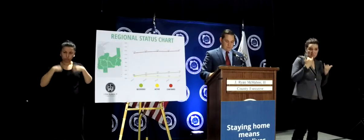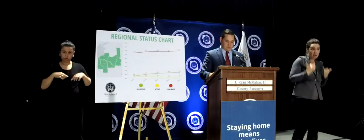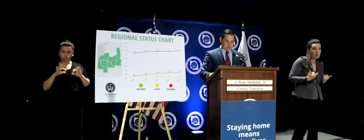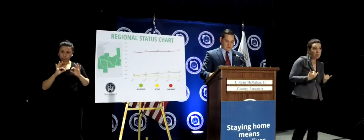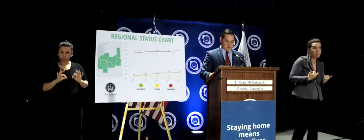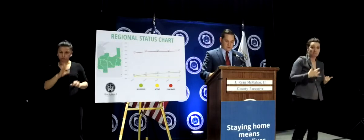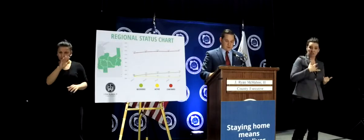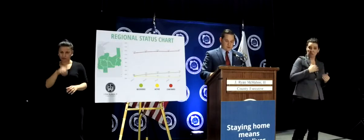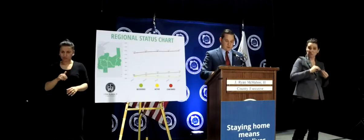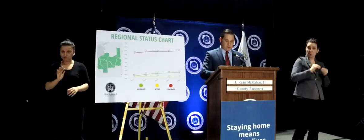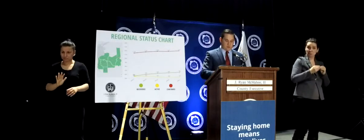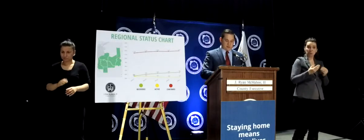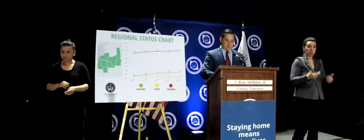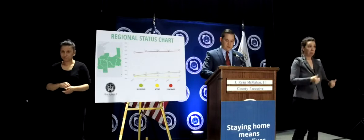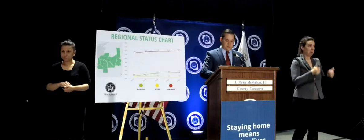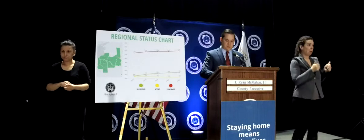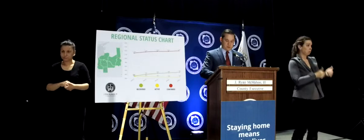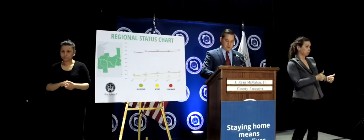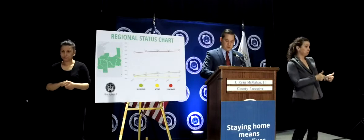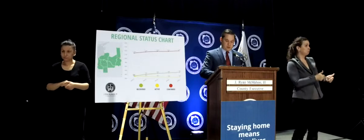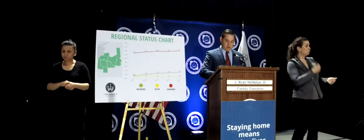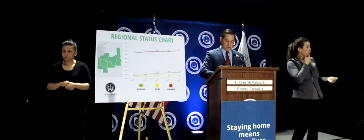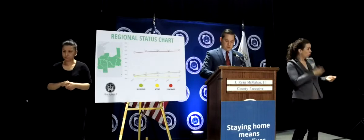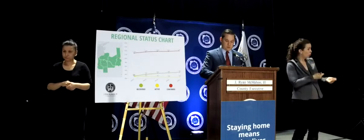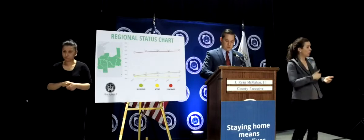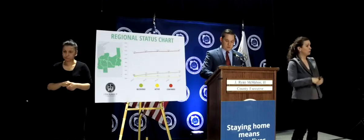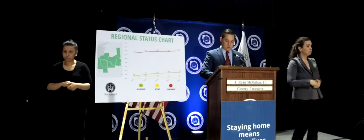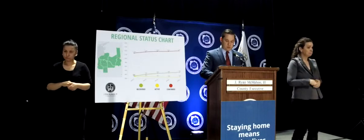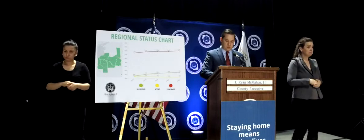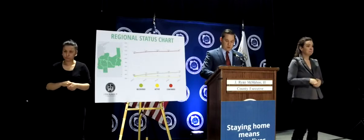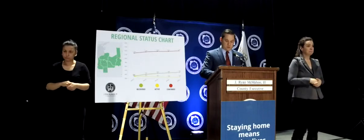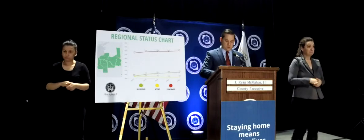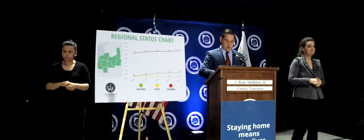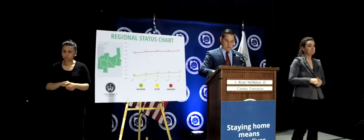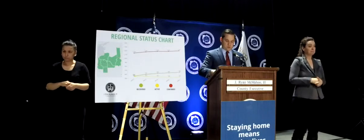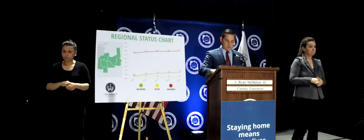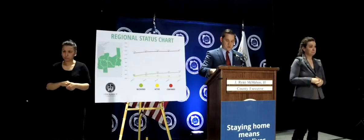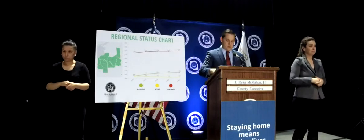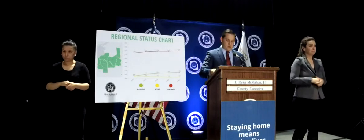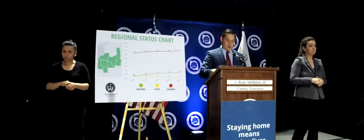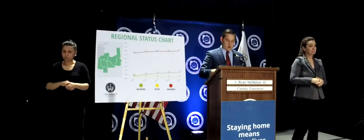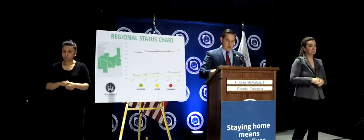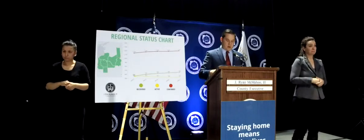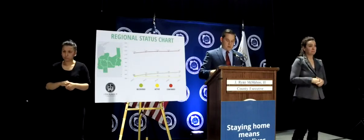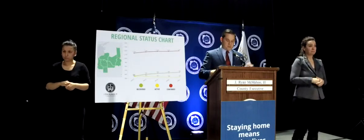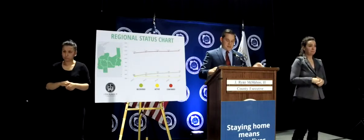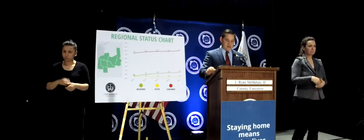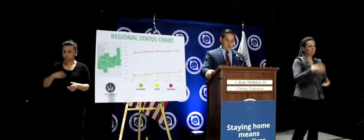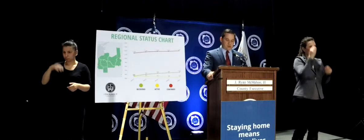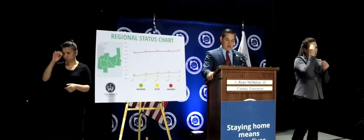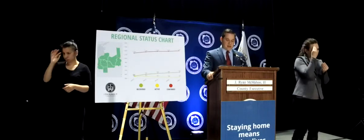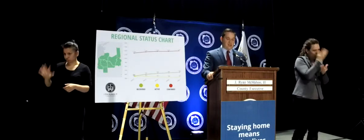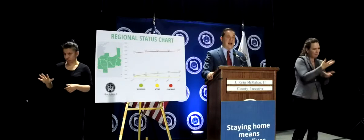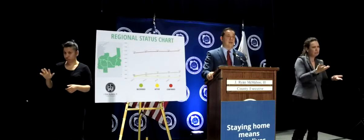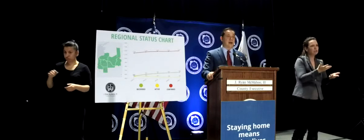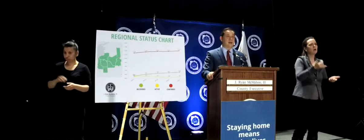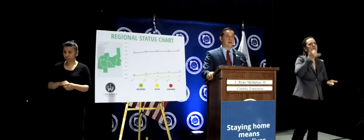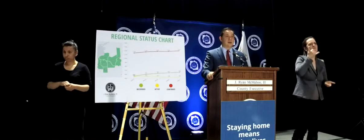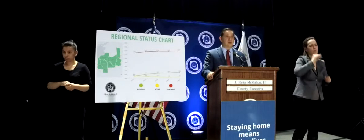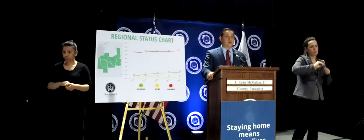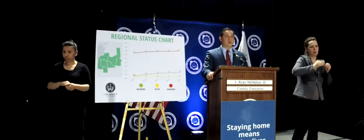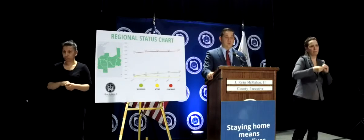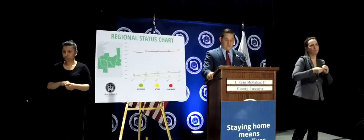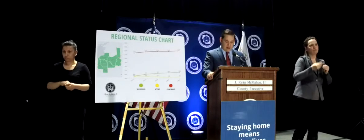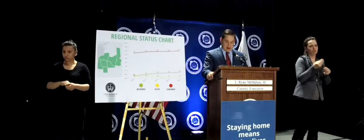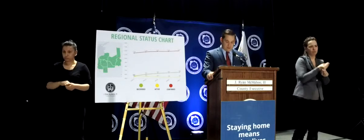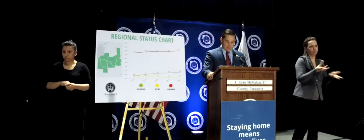Critical information still here that we want the public to know these numbers. Our Upstate Triage Hotline,